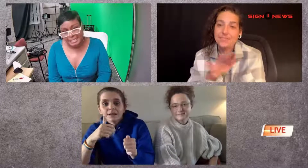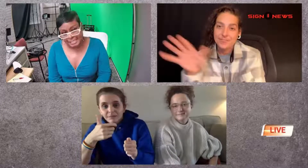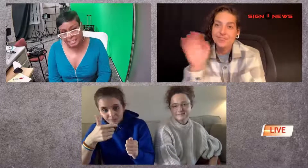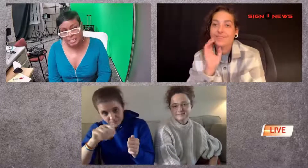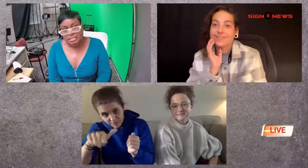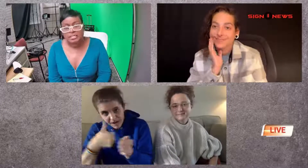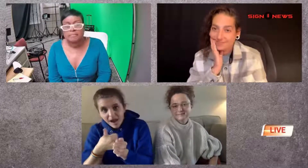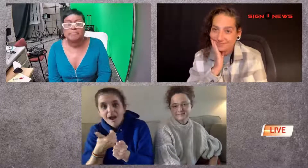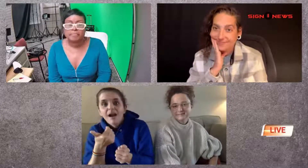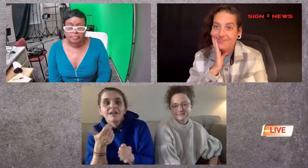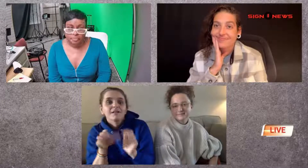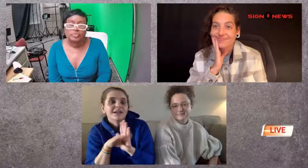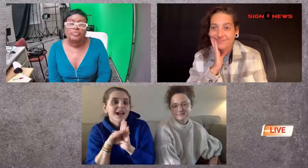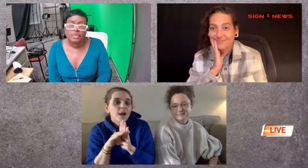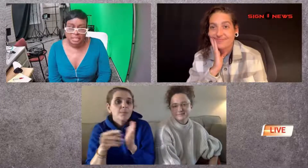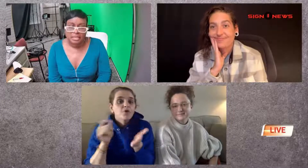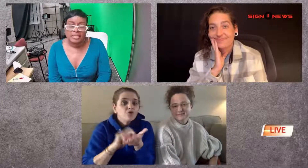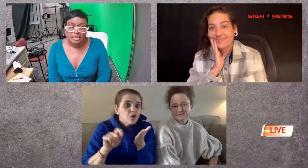behind the